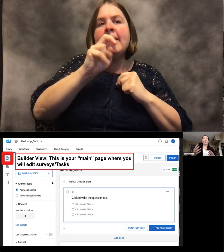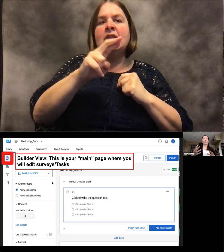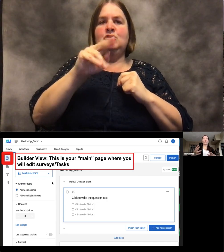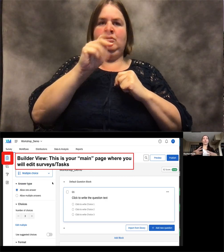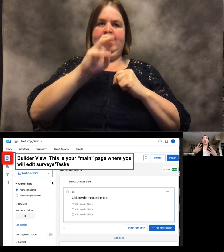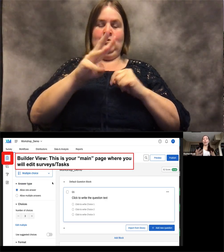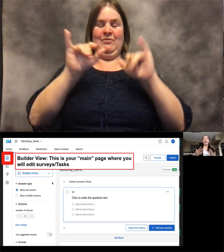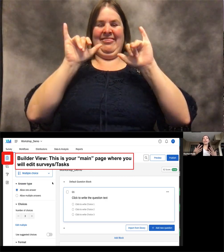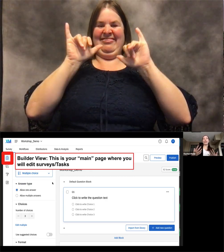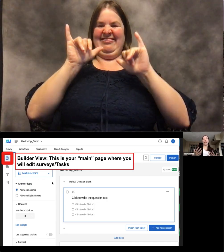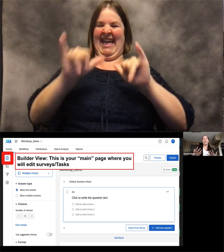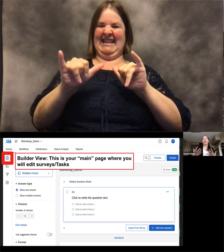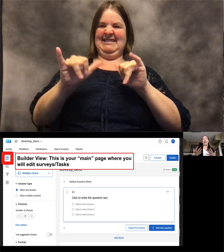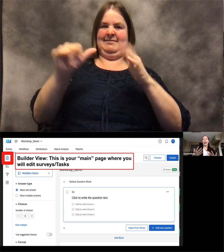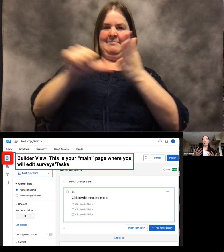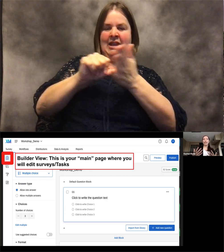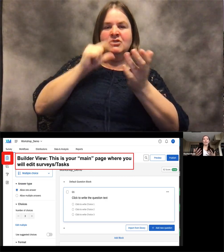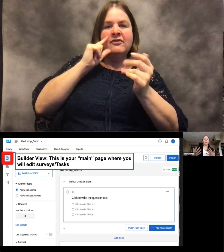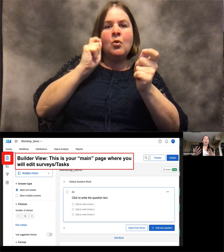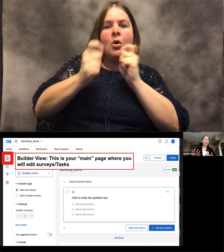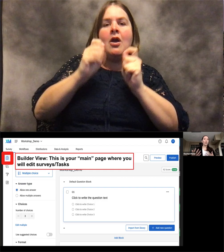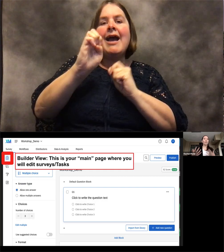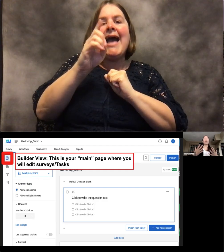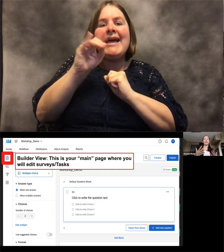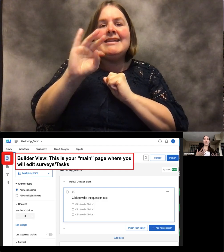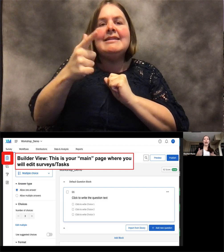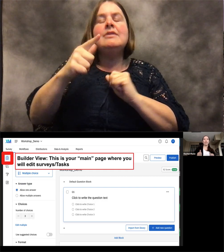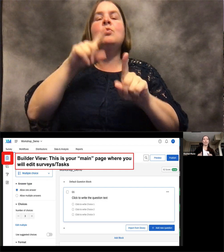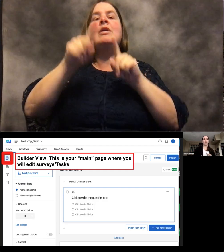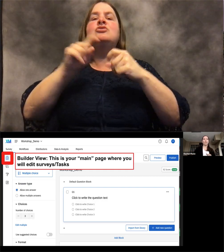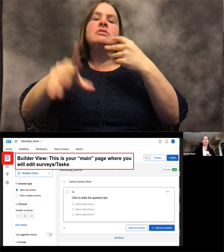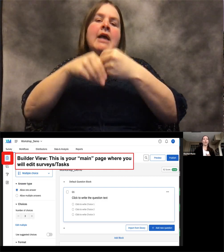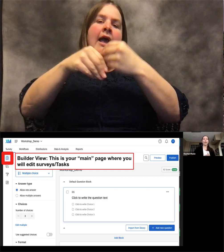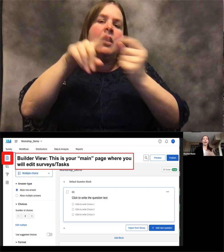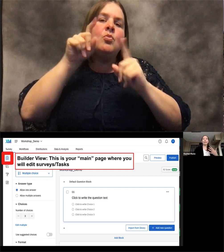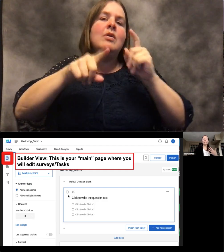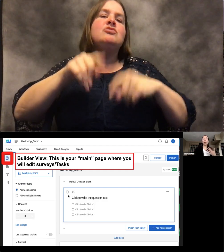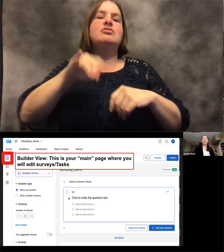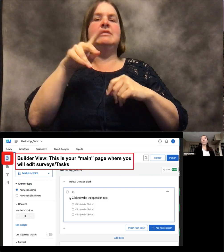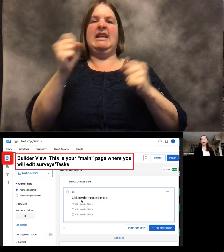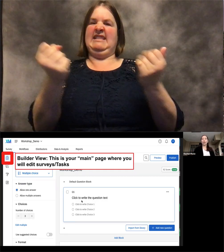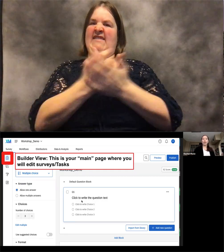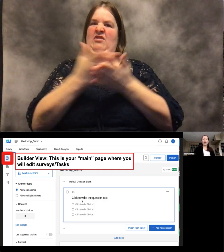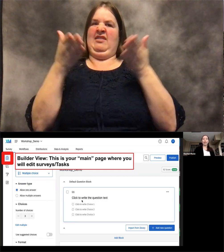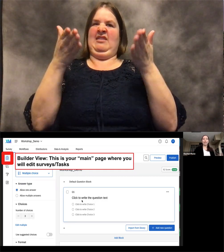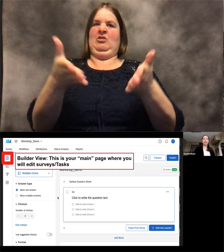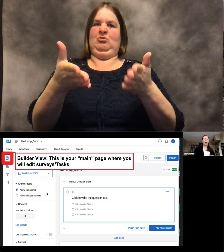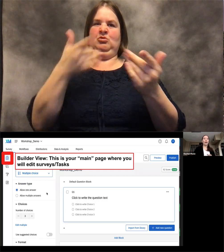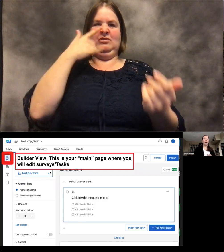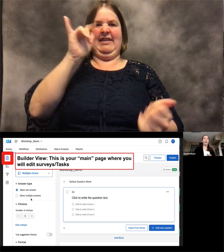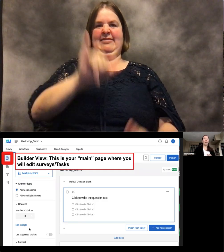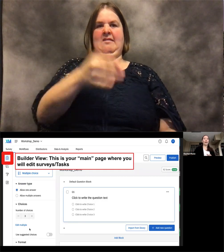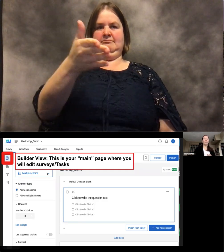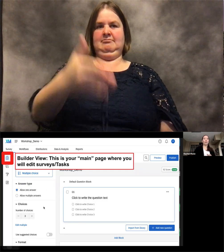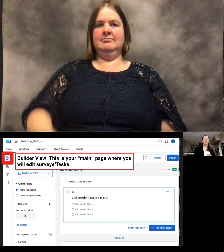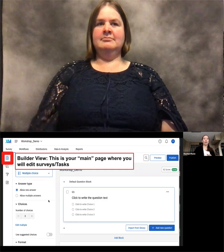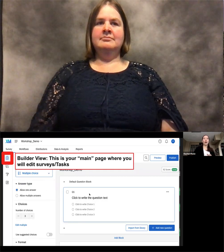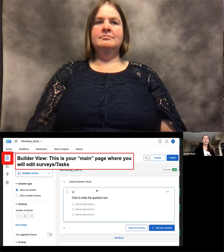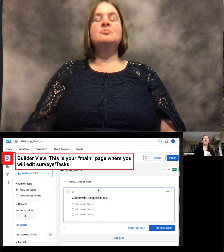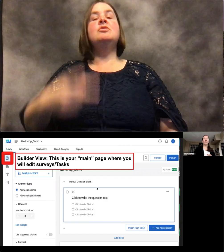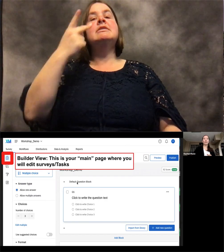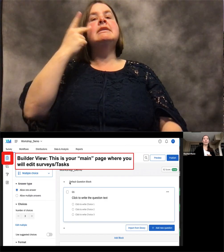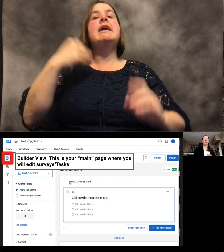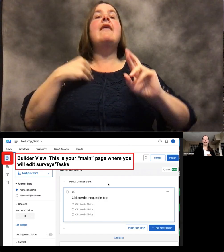page where you're going to create and edit different questions and tasks. And so it looks like this. It has some